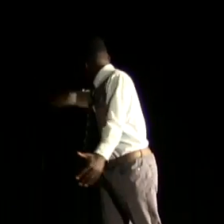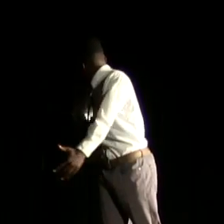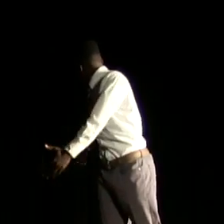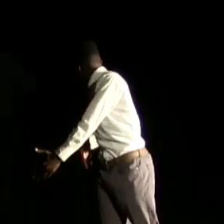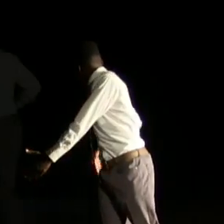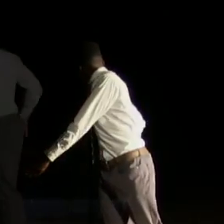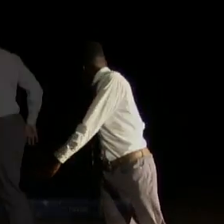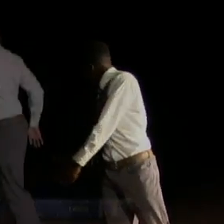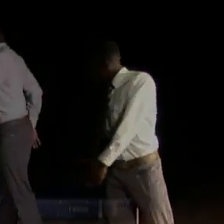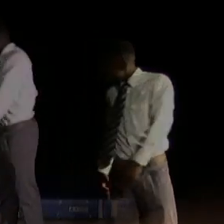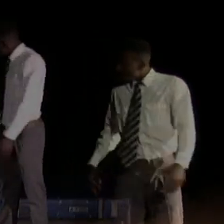Everybody come on out.